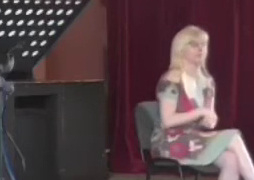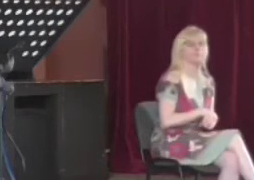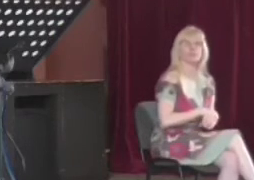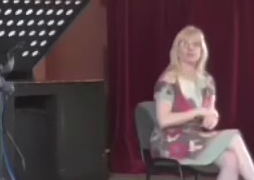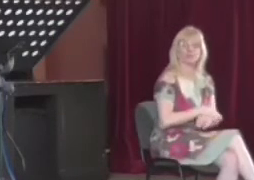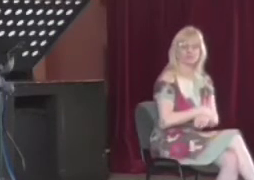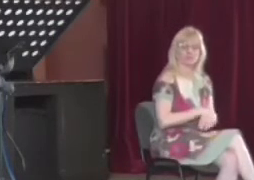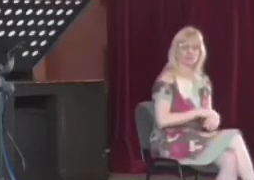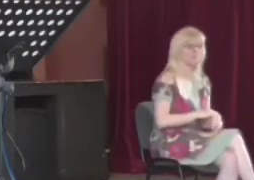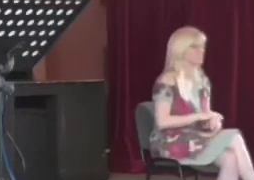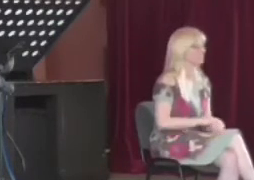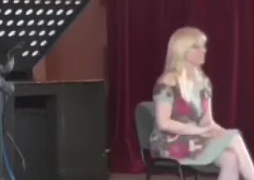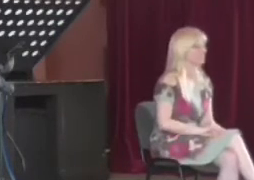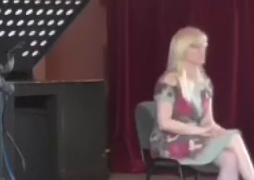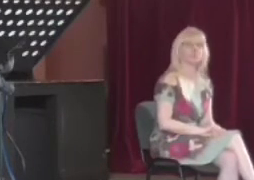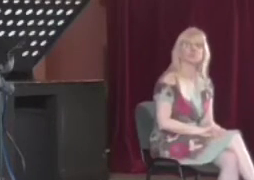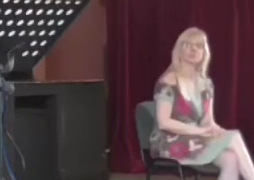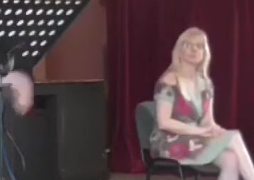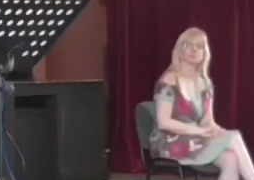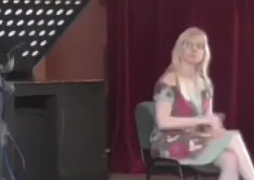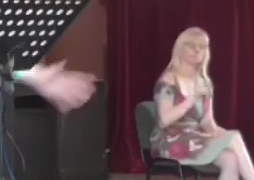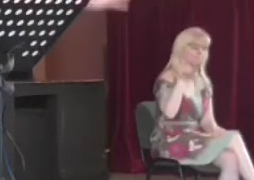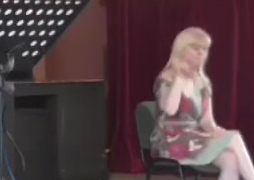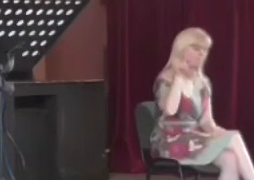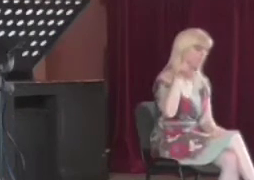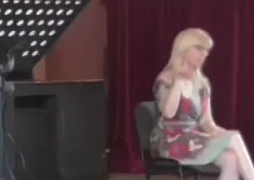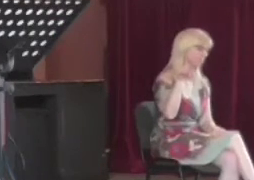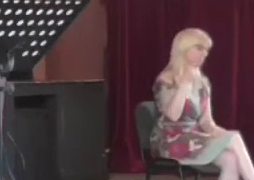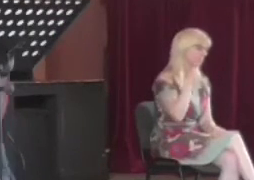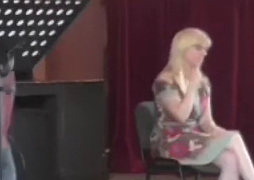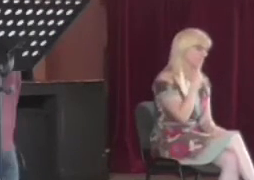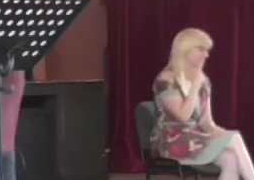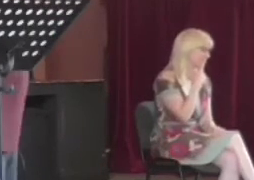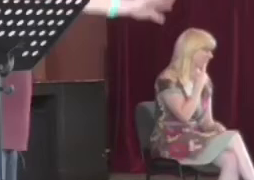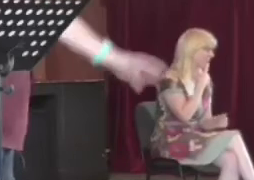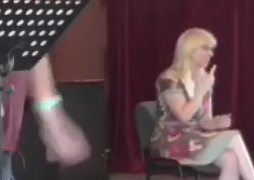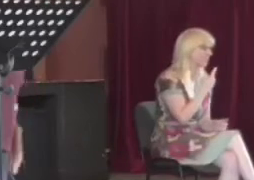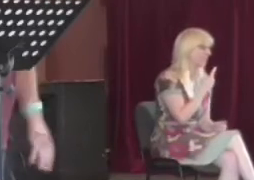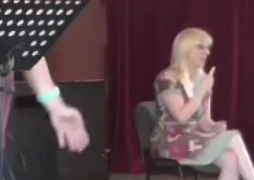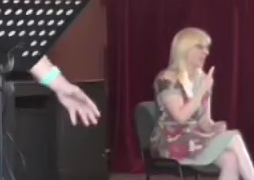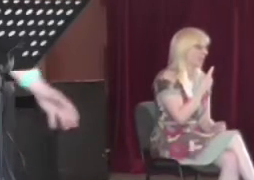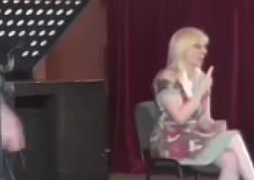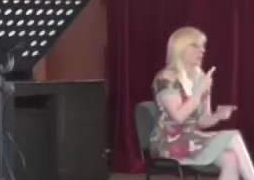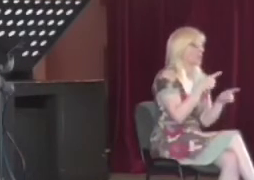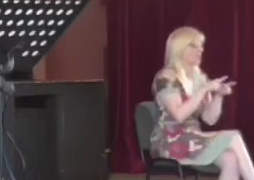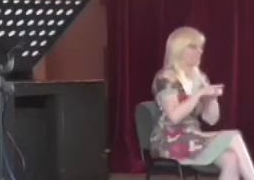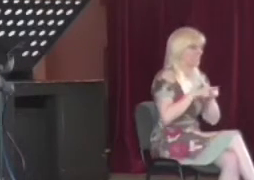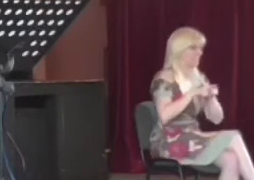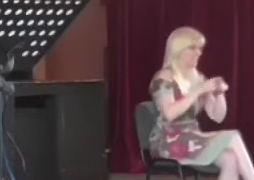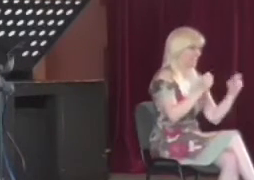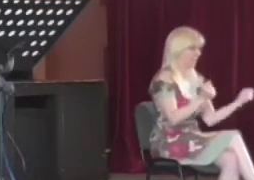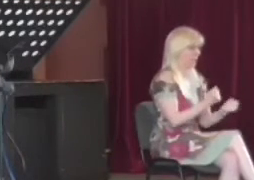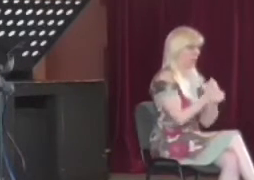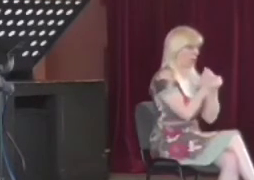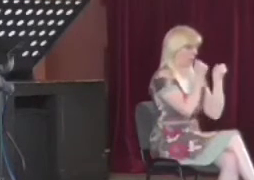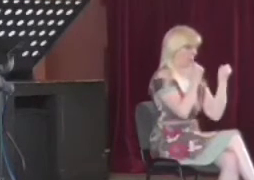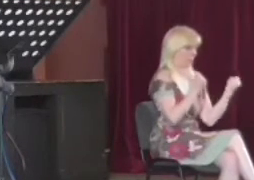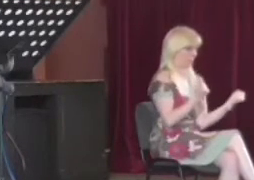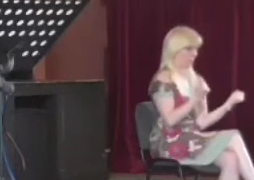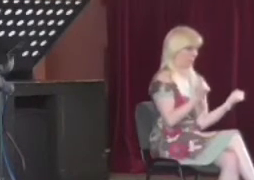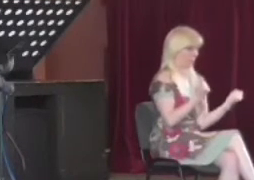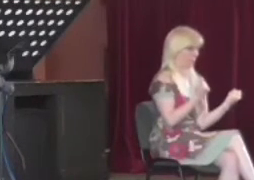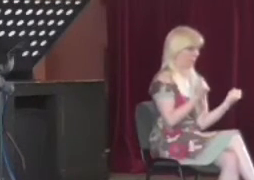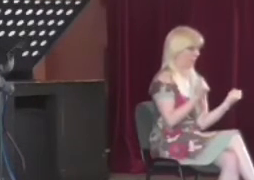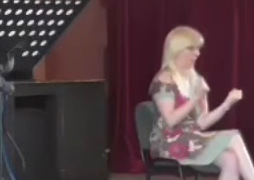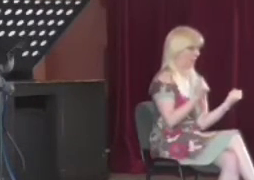We do, really. The same power, that it doesn't matter, as we've read, if you've read Tony's blog this week, it doesn't matter who you are, doesn't